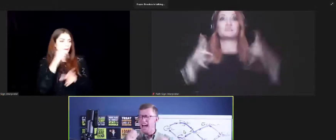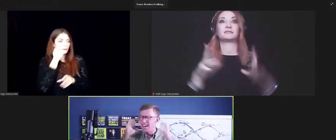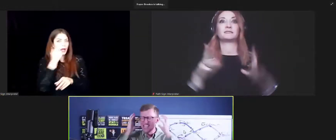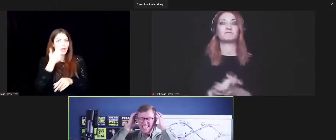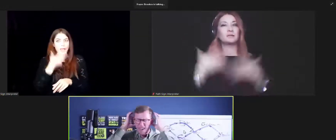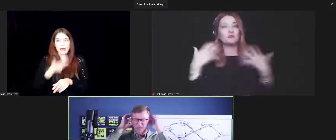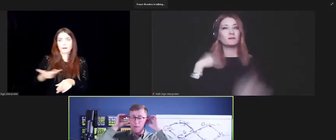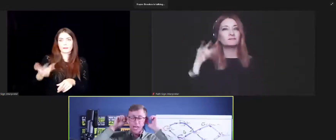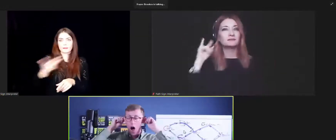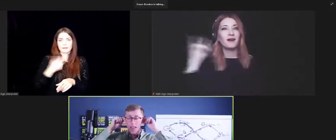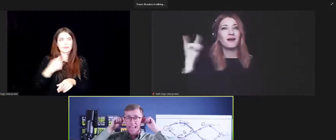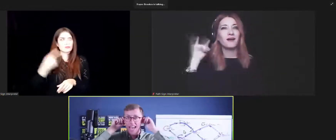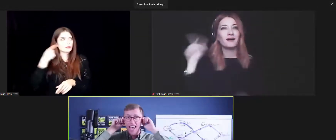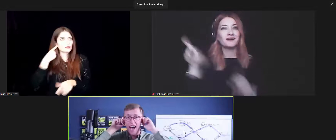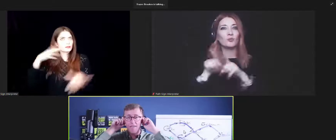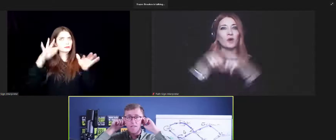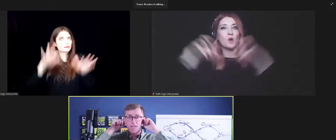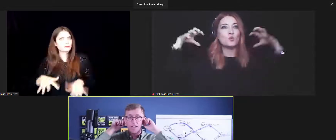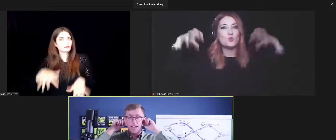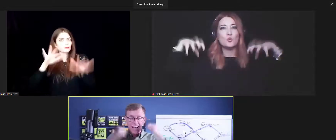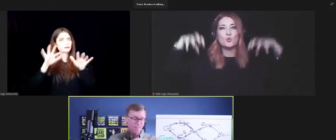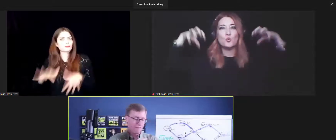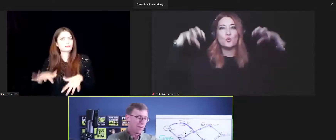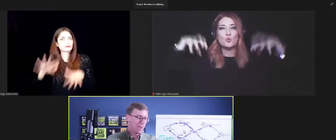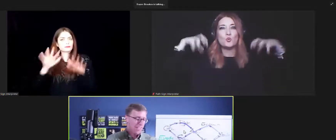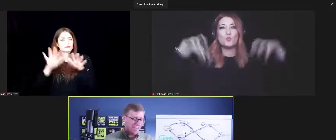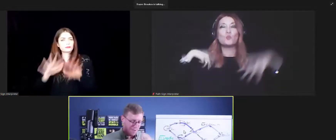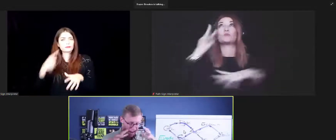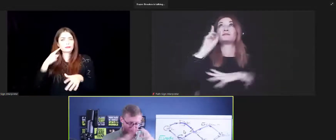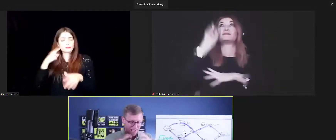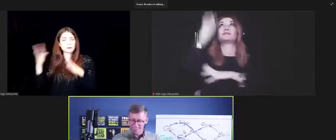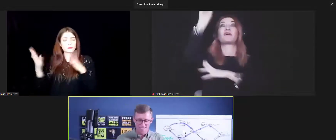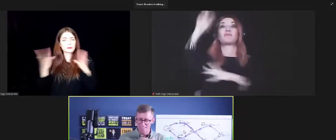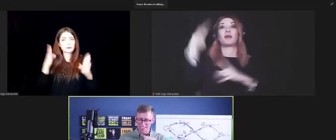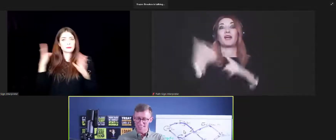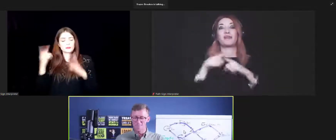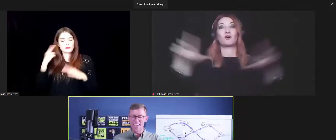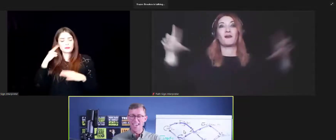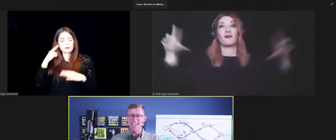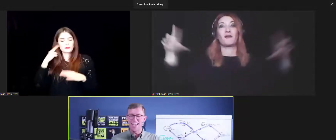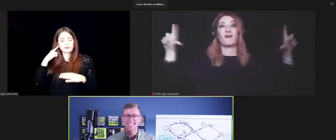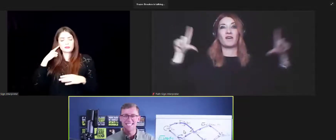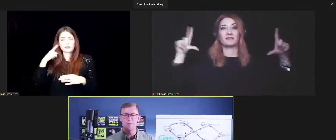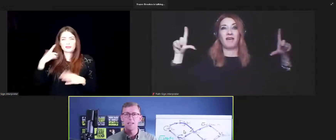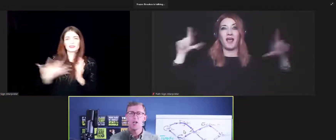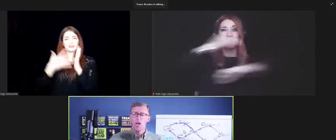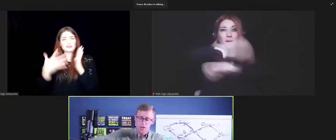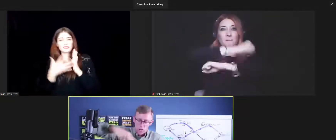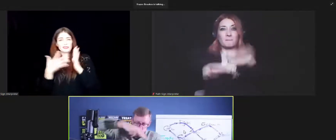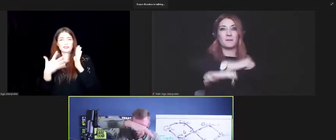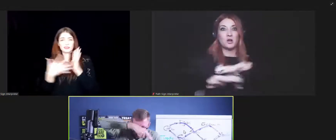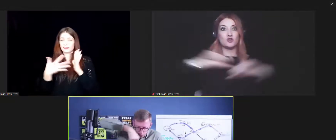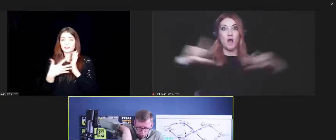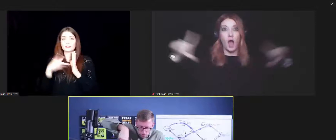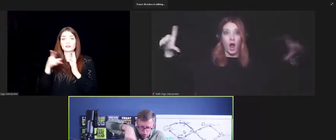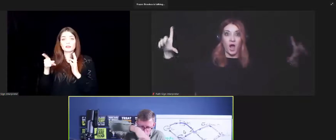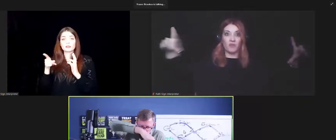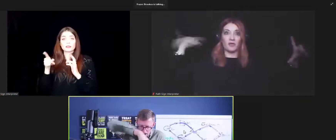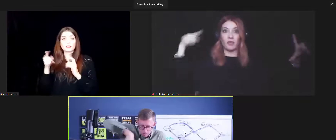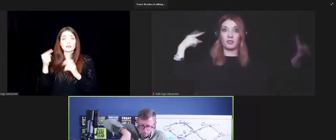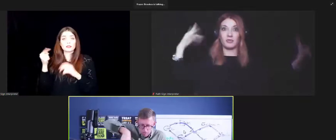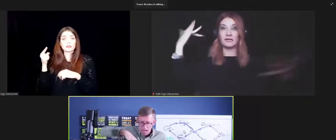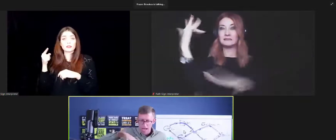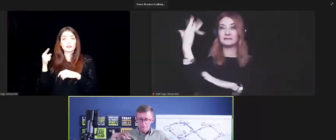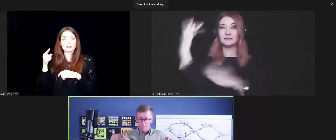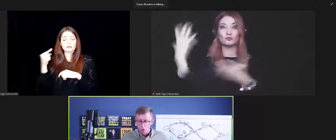and it's deafening. We can hardly hear. And it's funny because I can remember myself being in the exact place. There's a circle